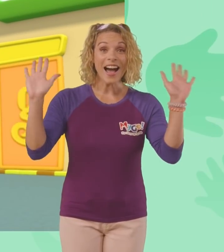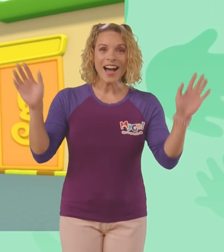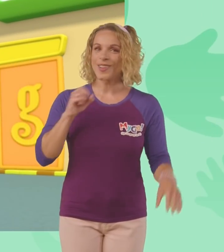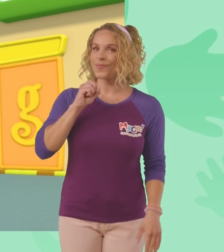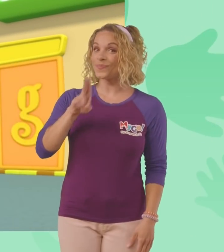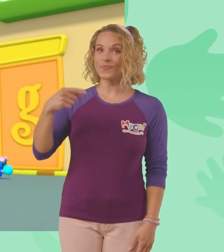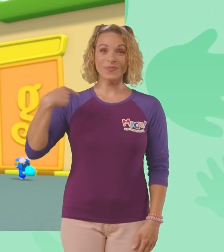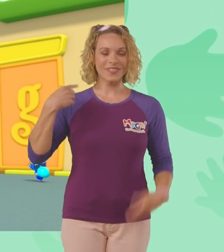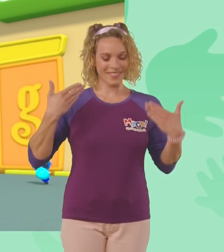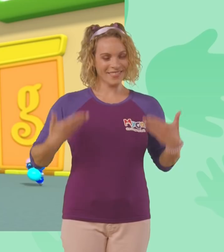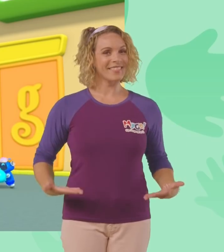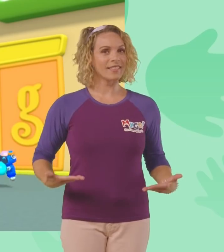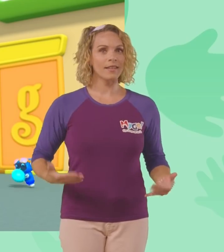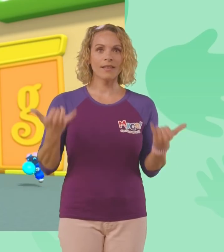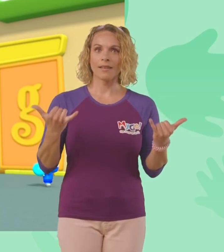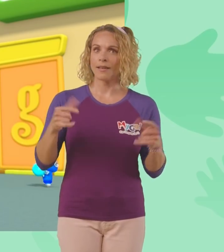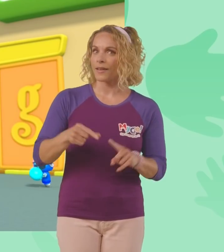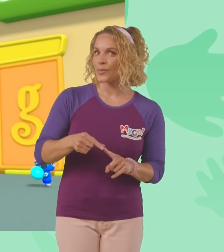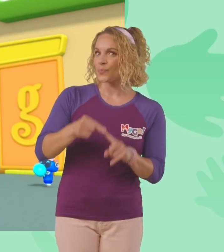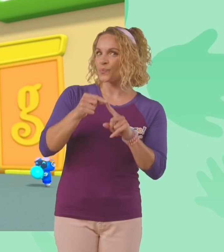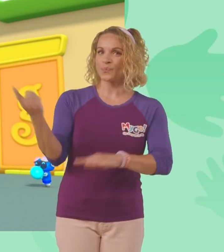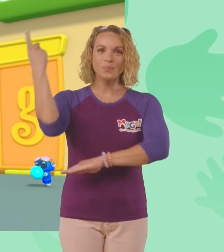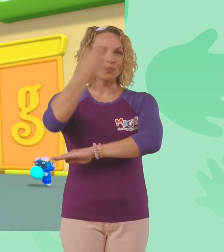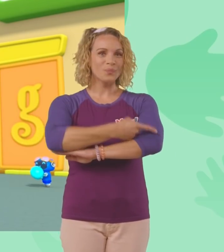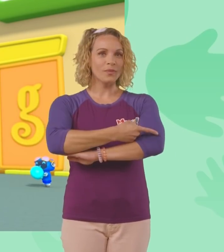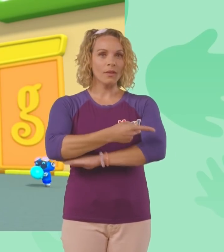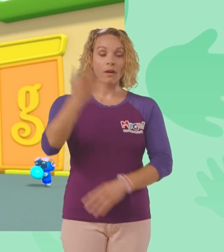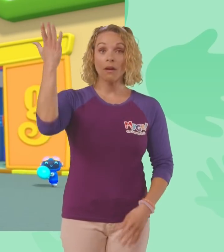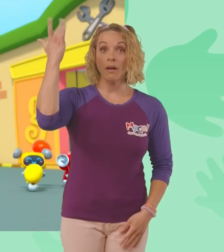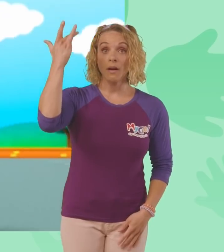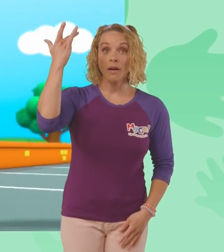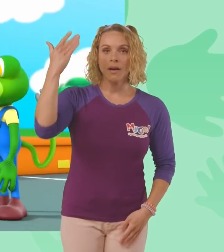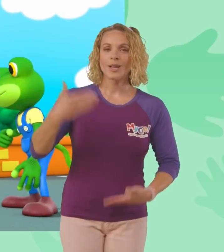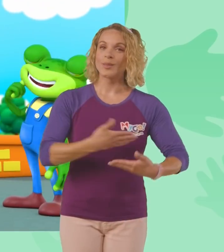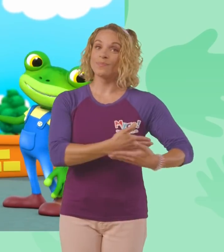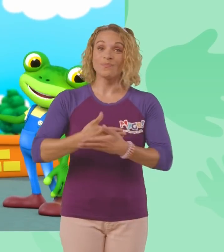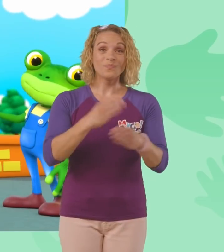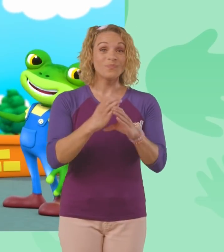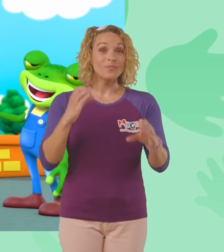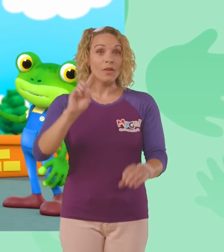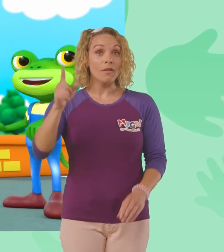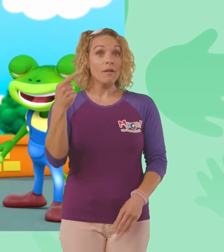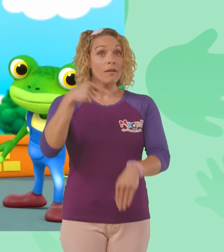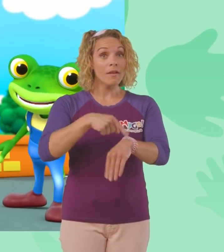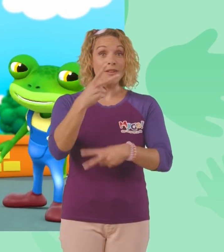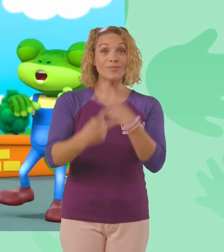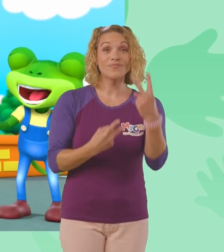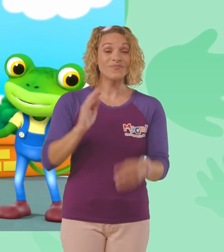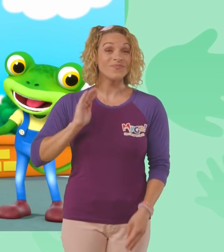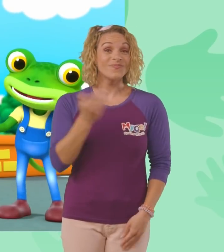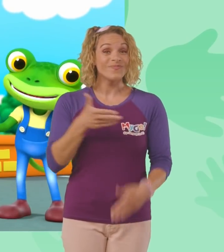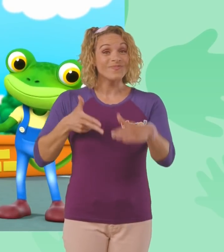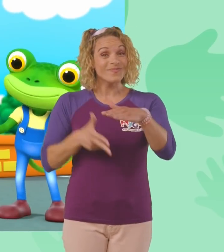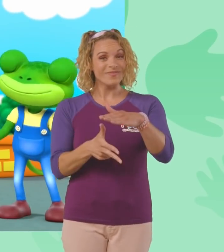everyone! Gecko here. Today's a very special day. It's Baby Truck's first visit to